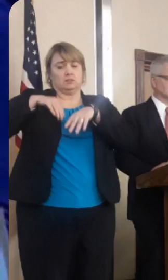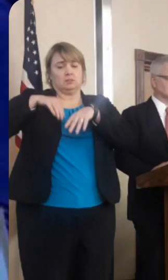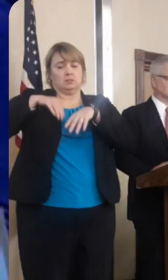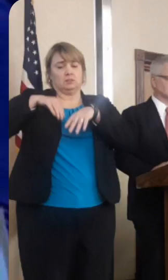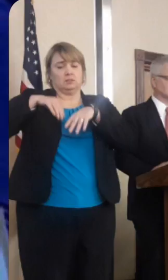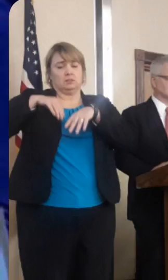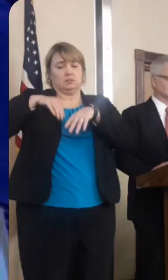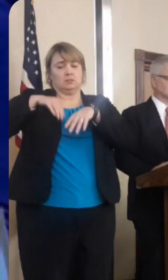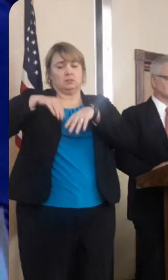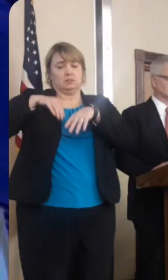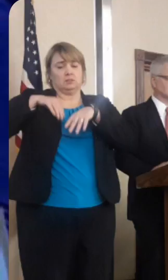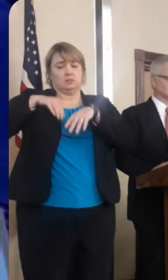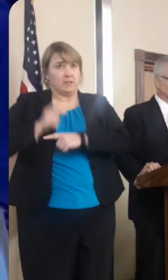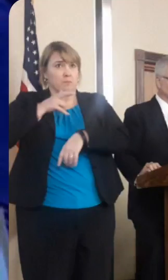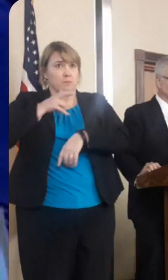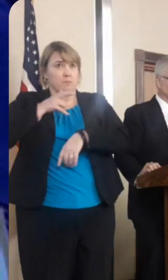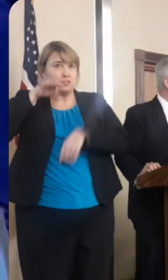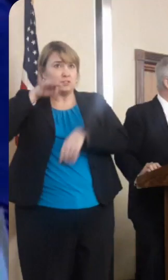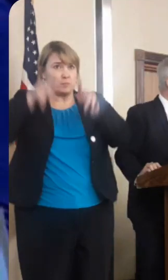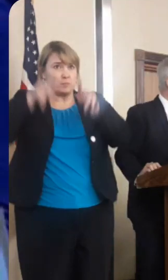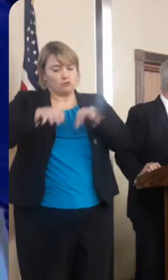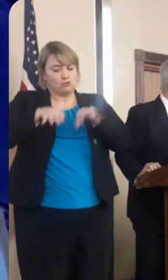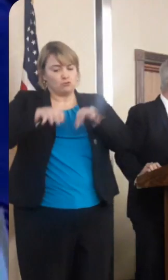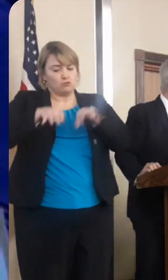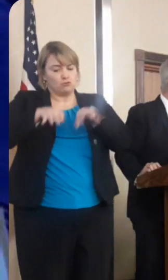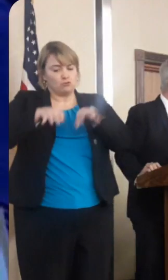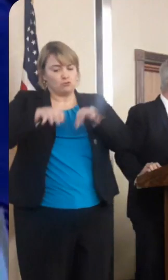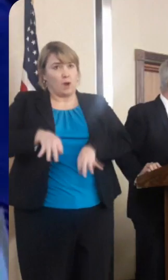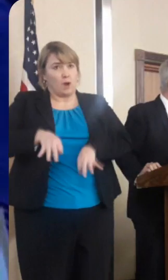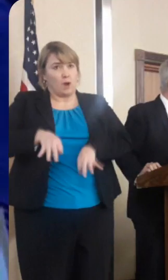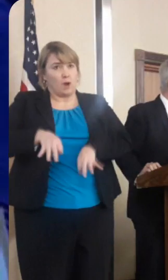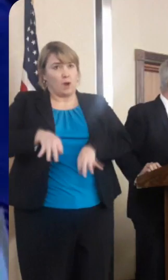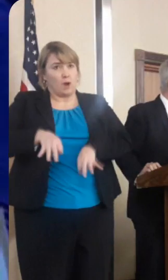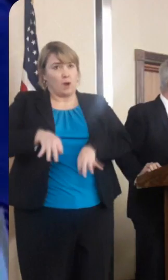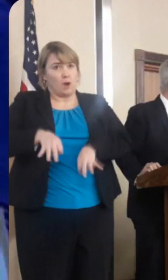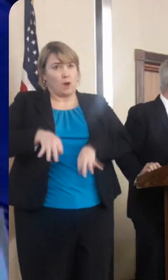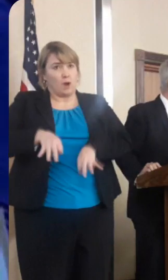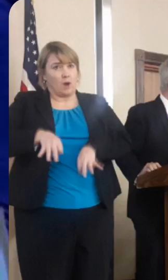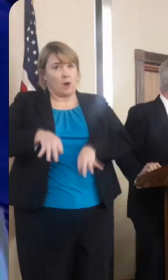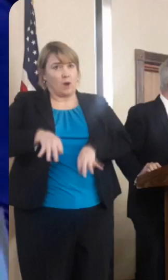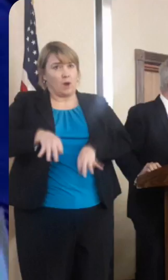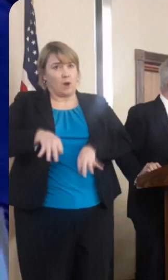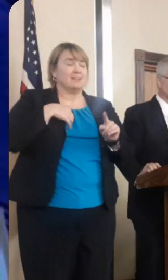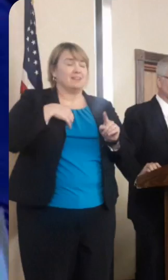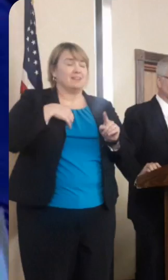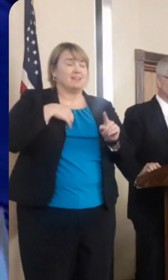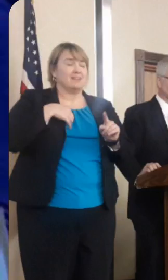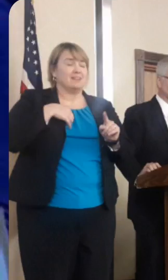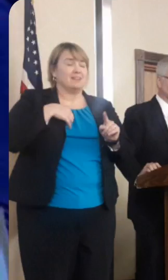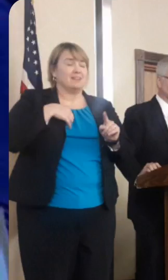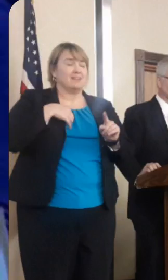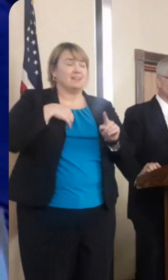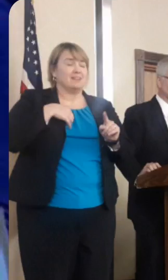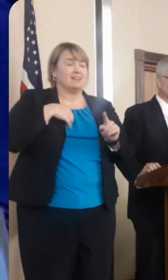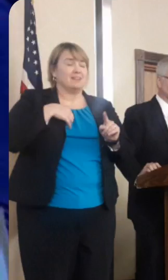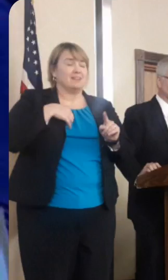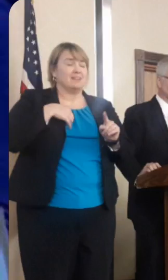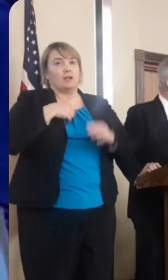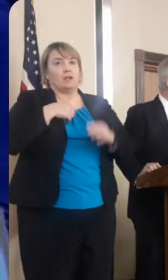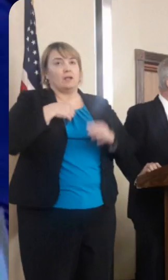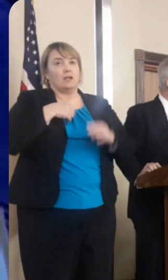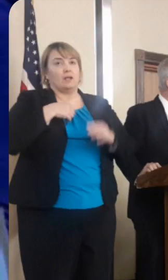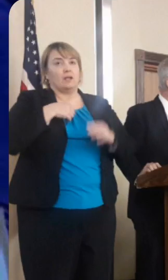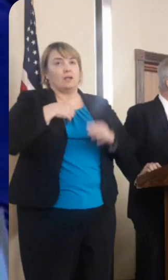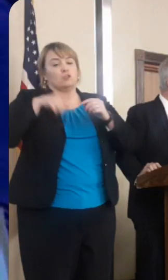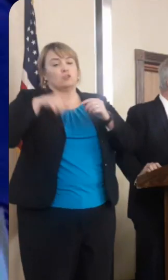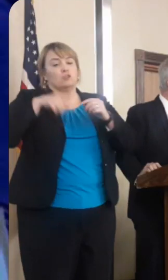should say child, sibling, or a parent. So I'd ask for the change of adding the word a from the parents